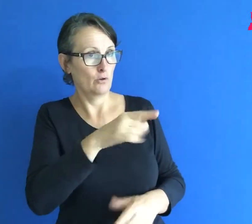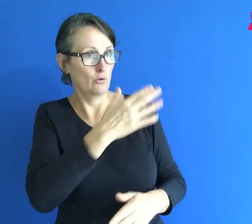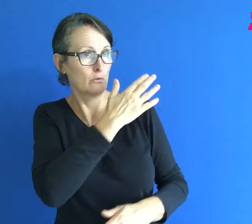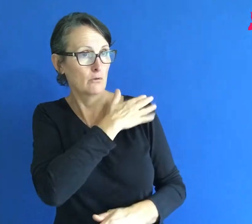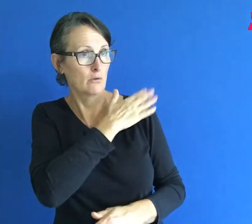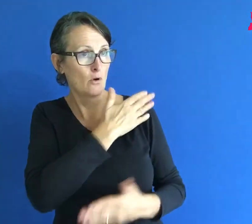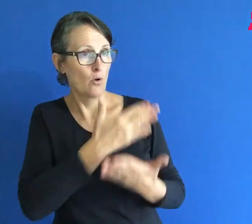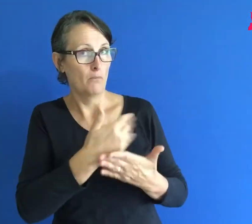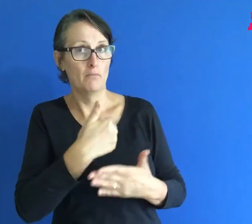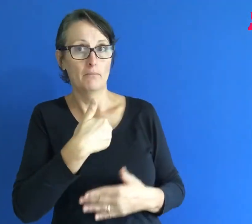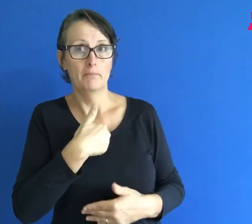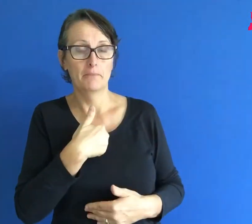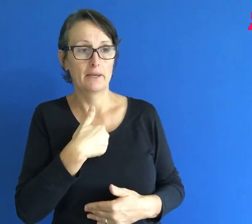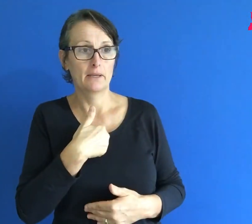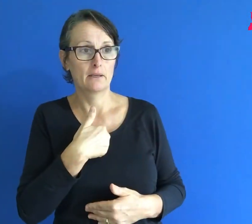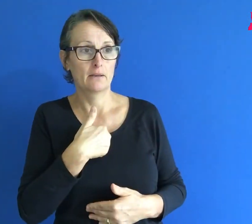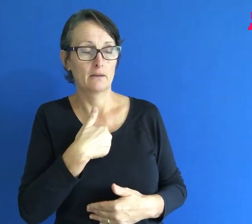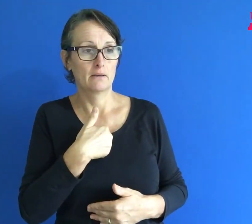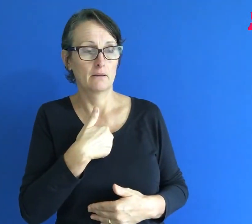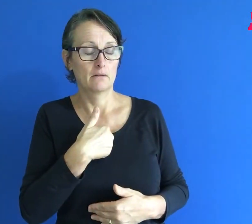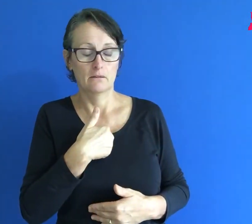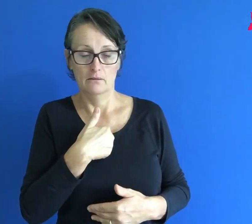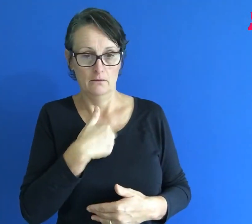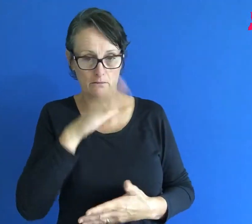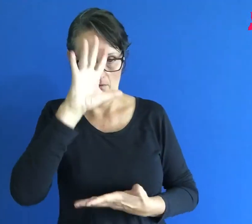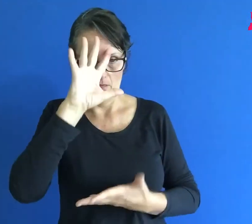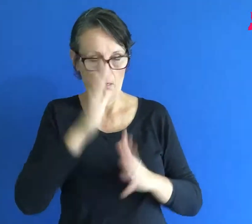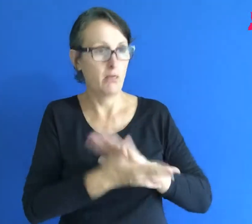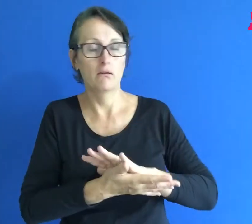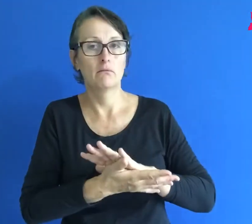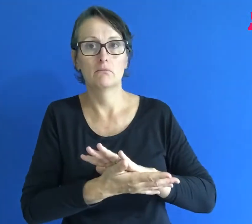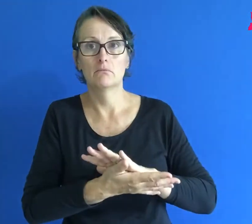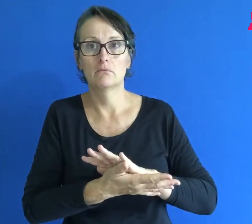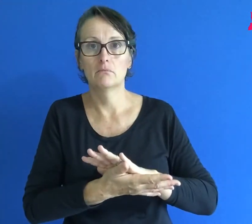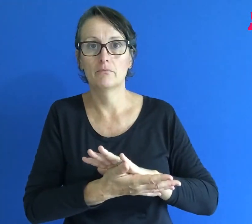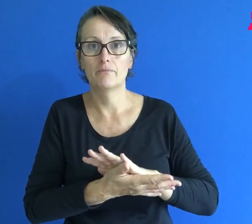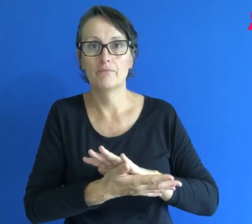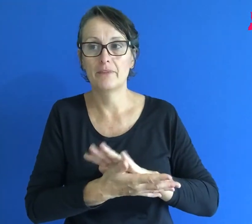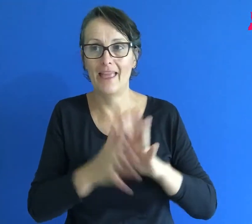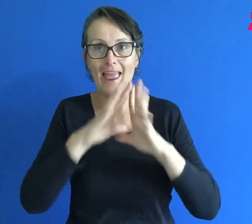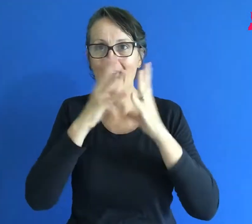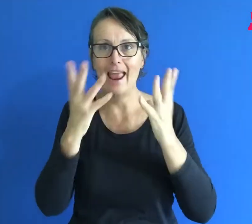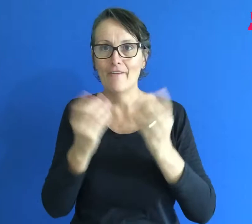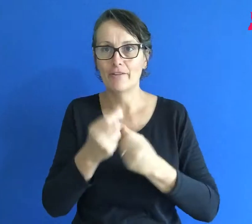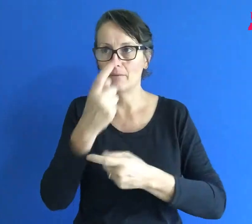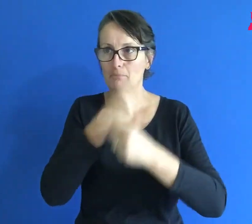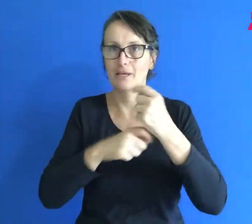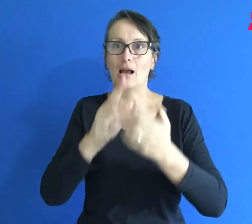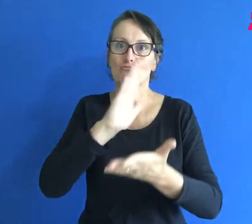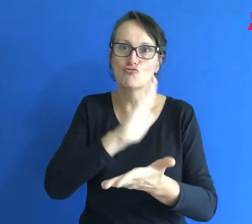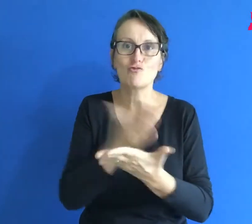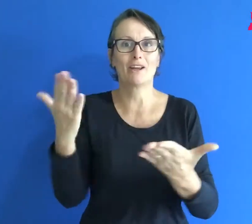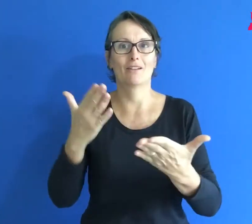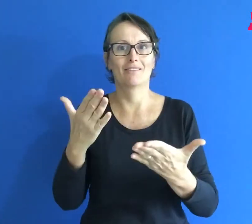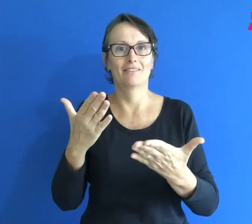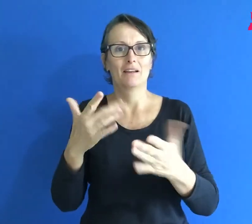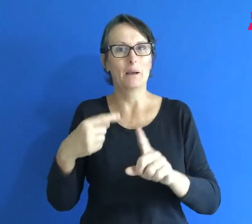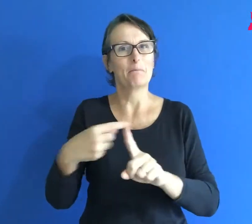Cliff was just this surreal movie, suddenly everything became real. Cliff managed to make it to his